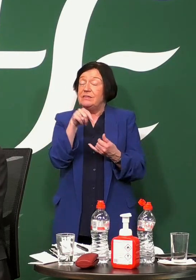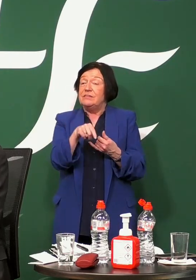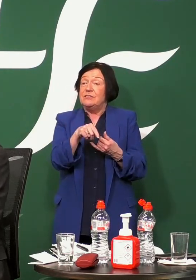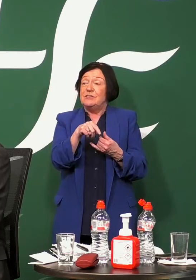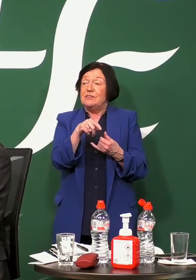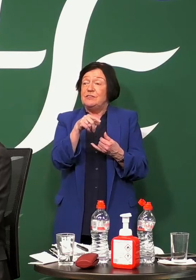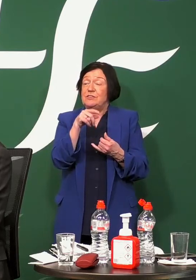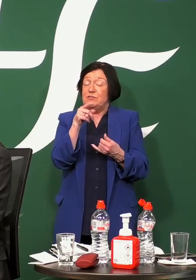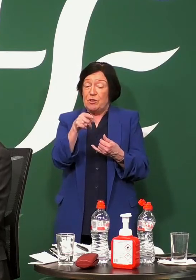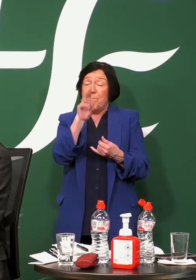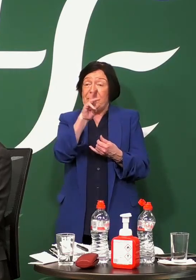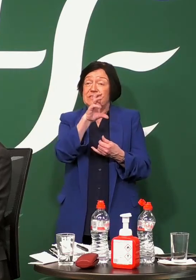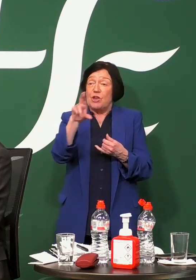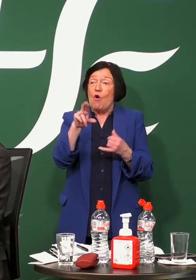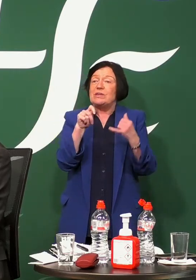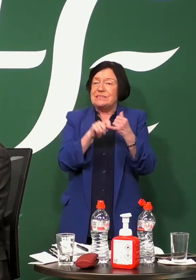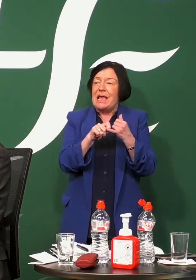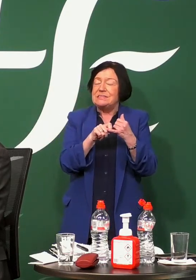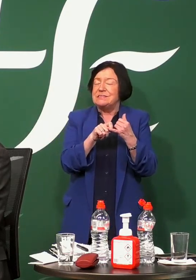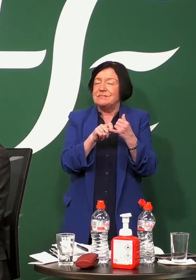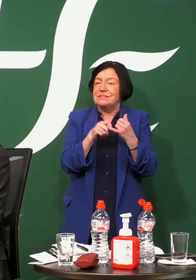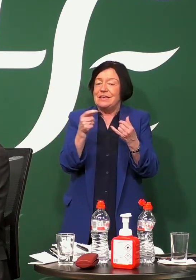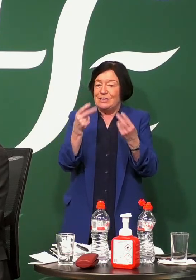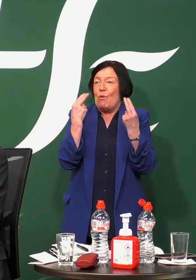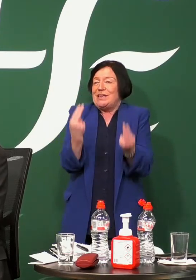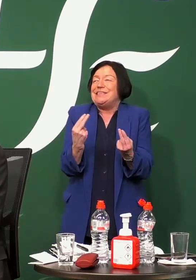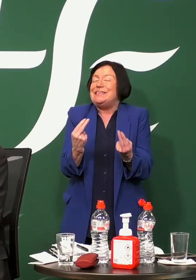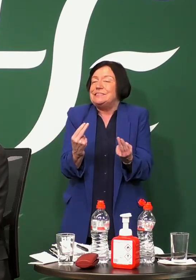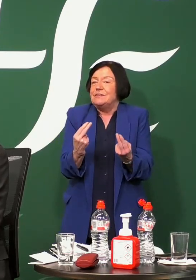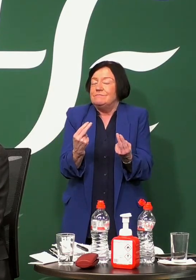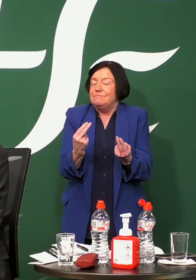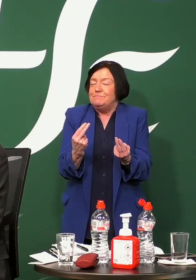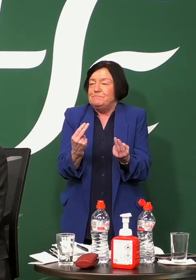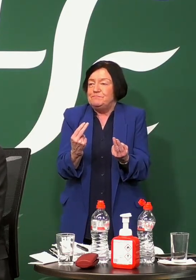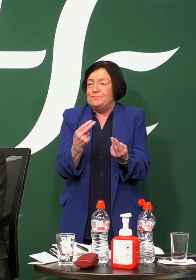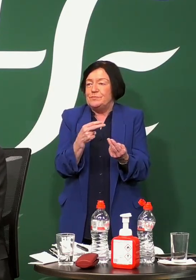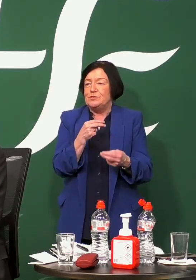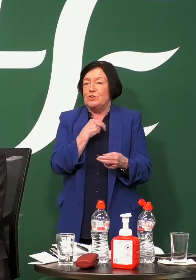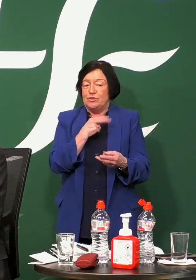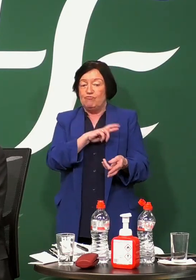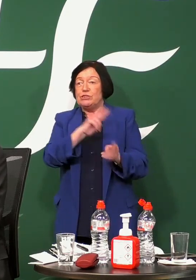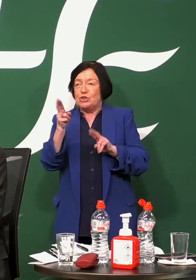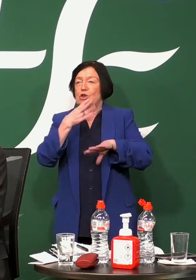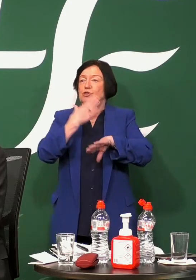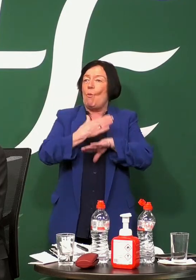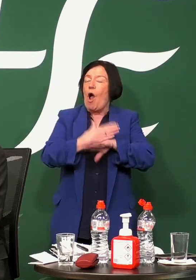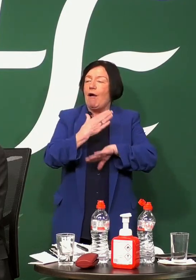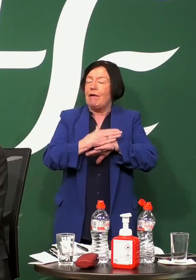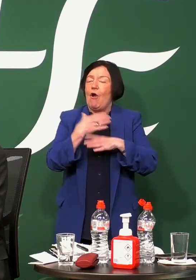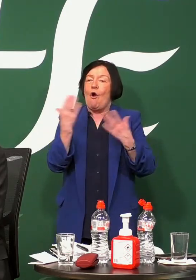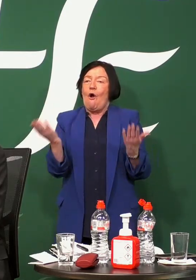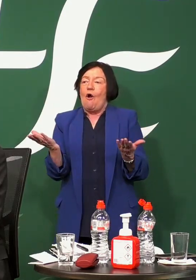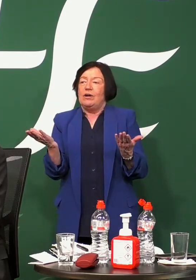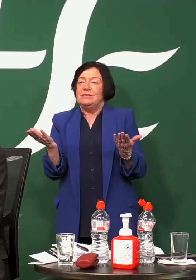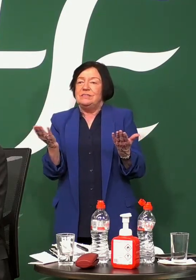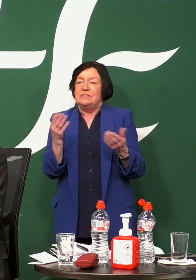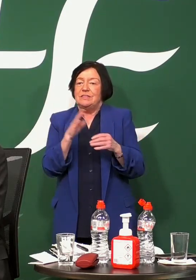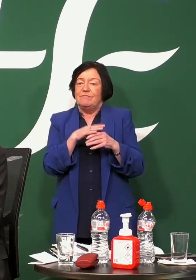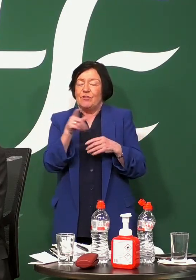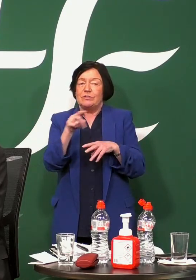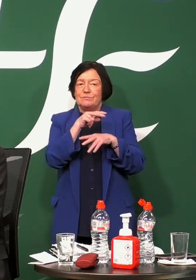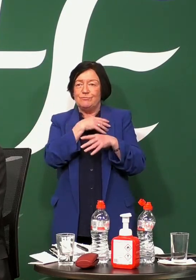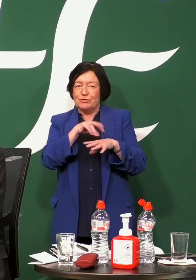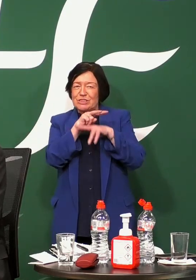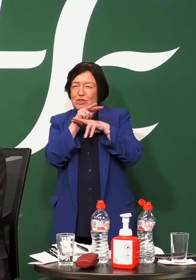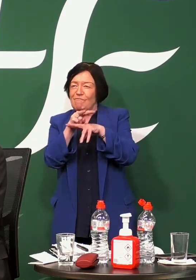evidence. Unfortunately, the PCR test is what links everybody through, whether it's through return to work or whether it's for surveillance